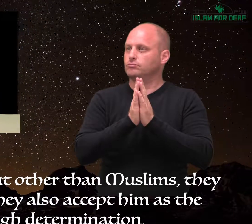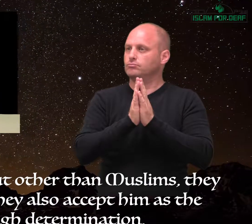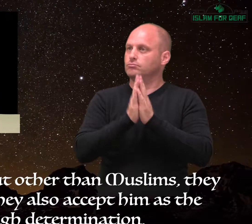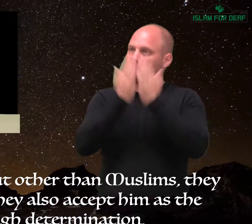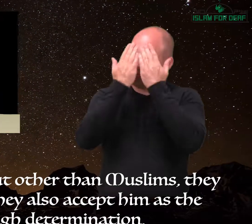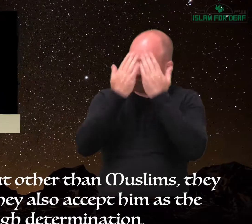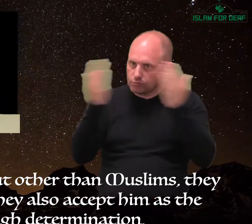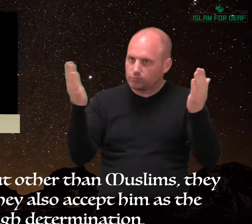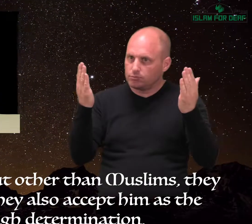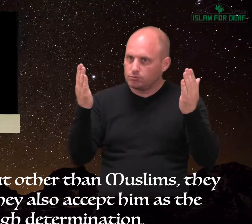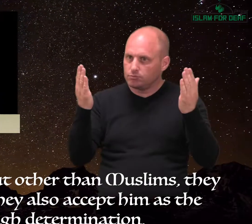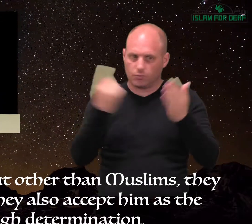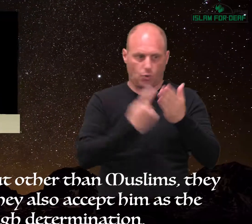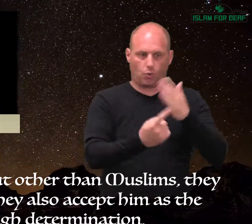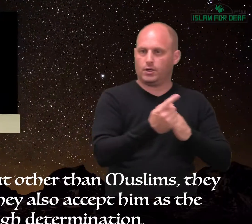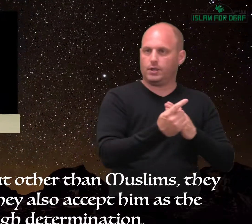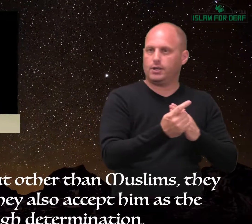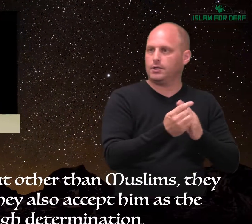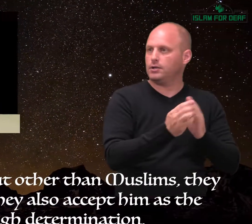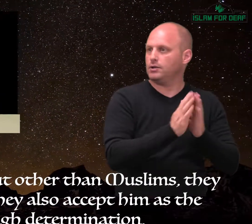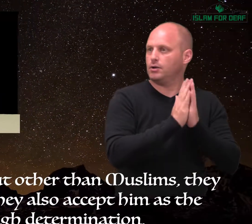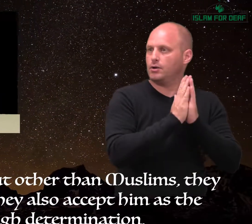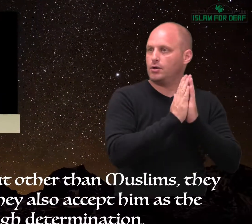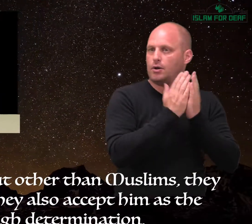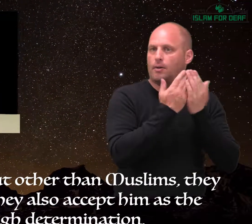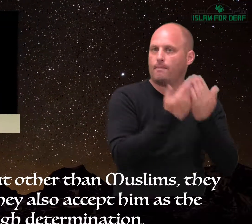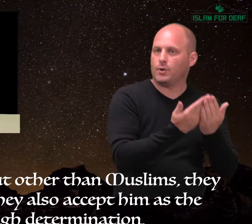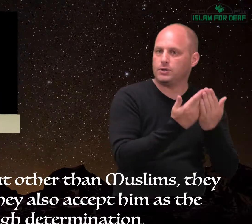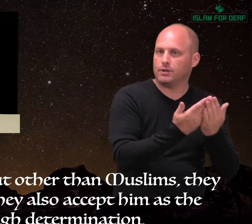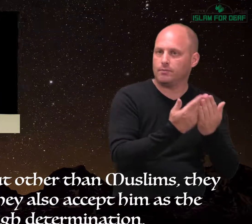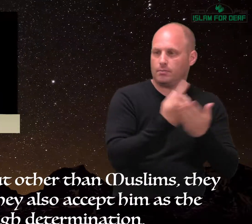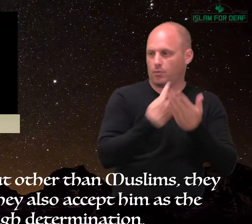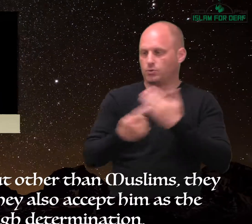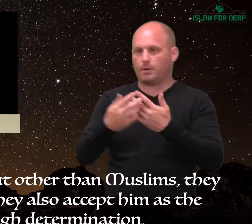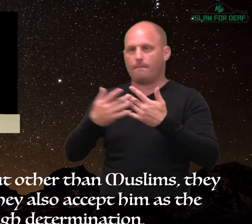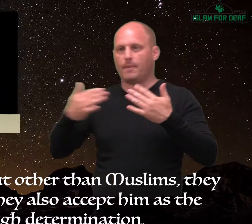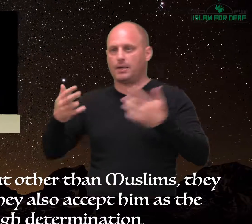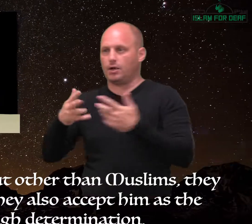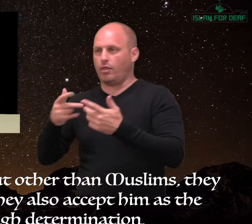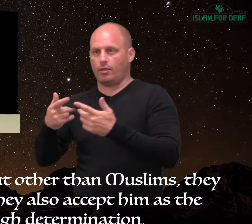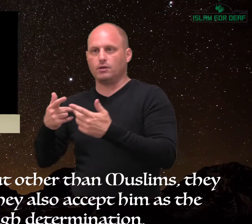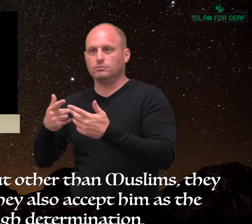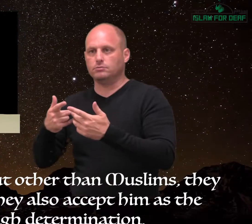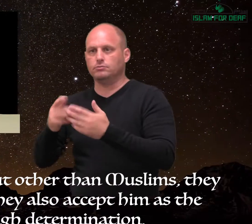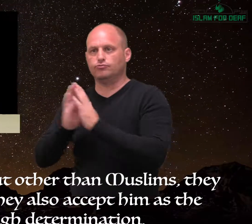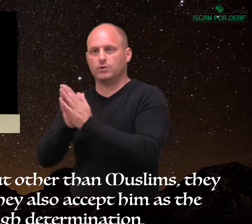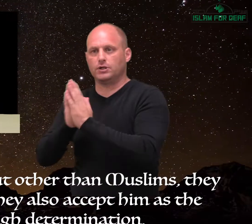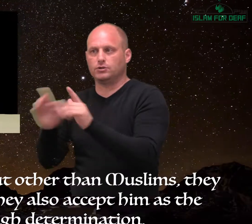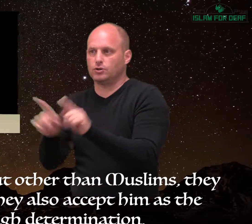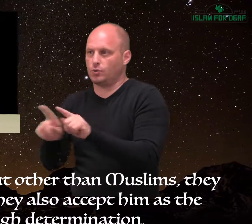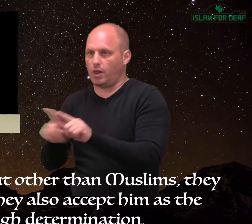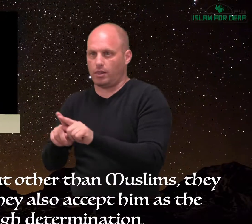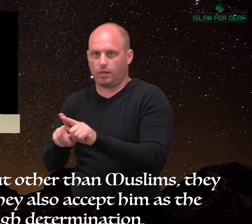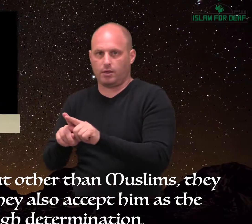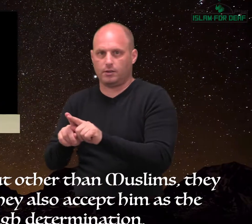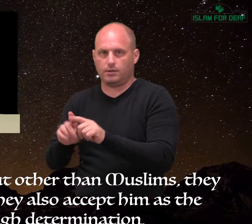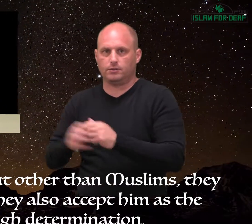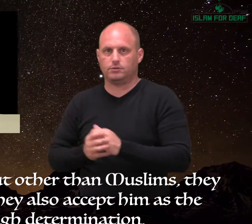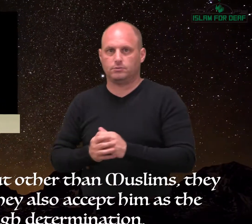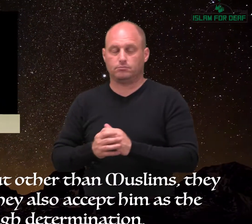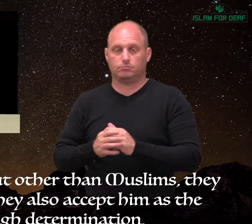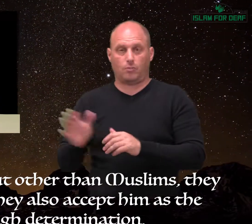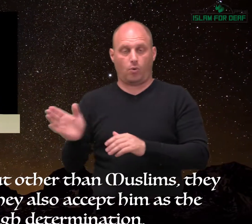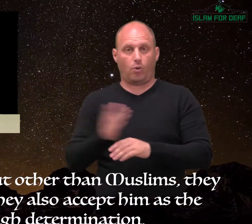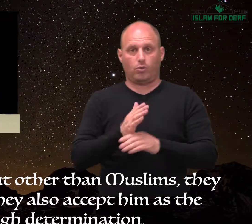Muslims, rather many other than Muslims, they also respect